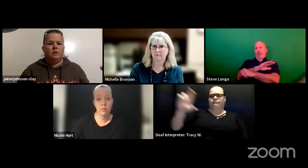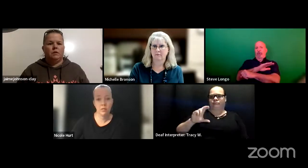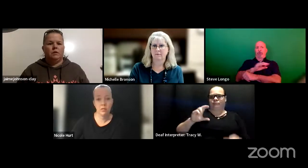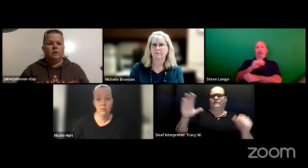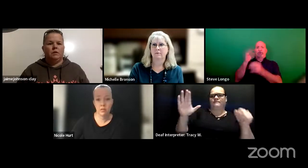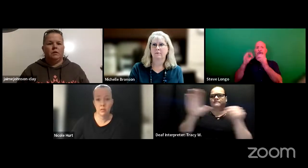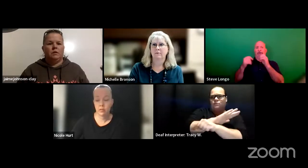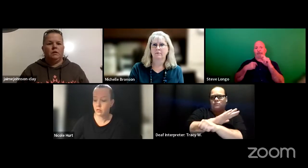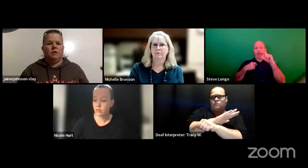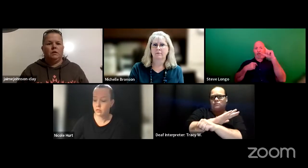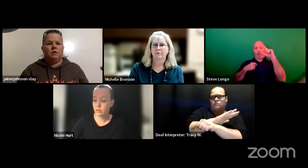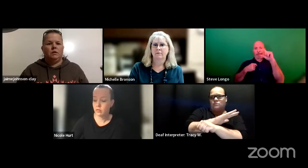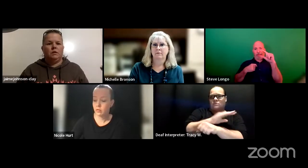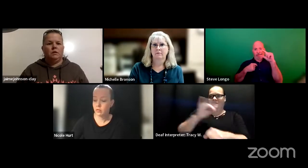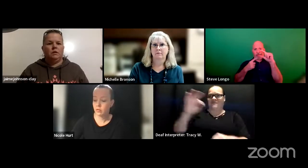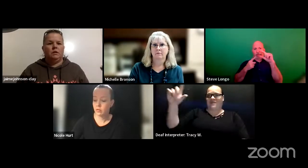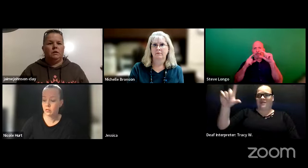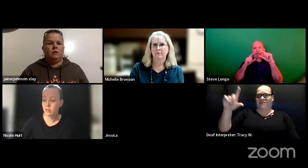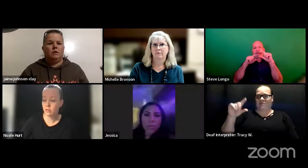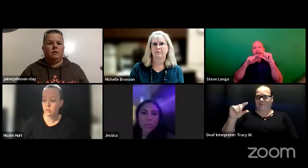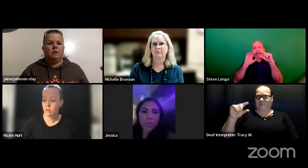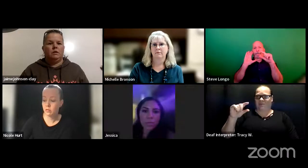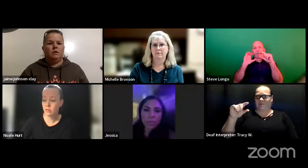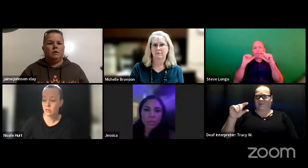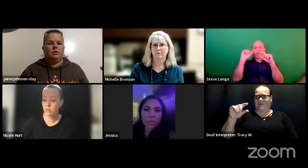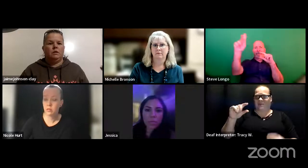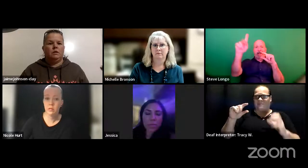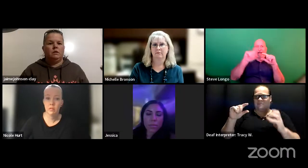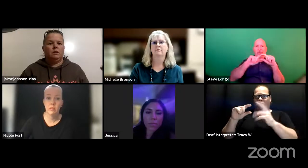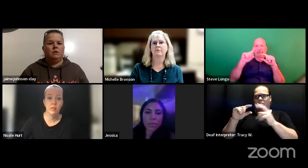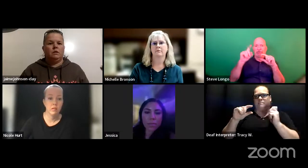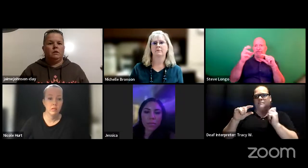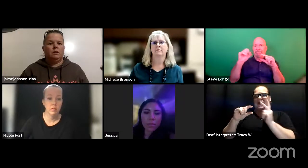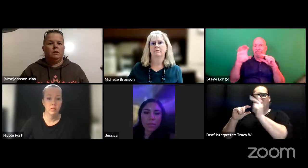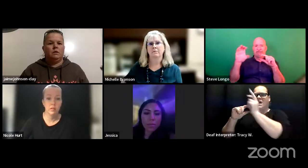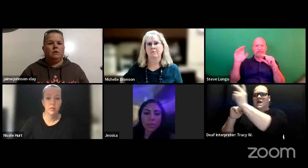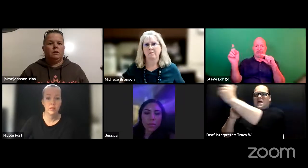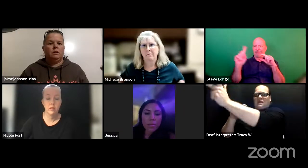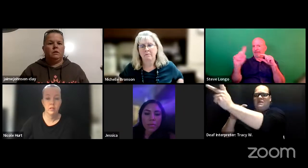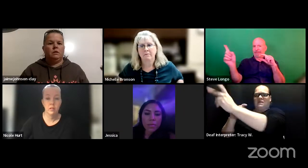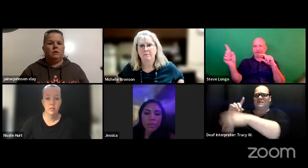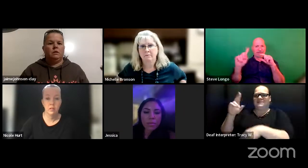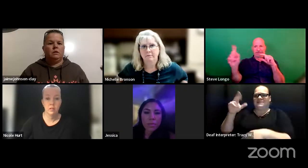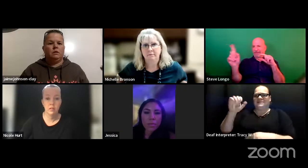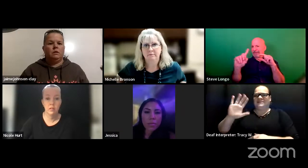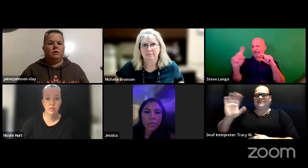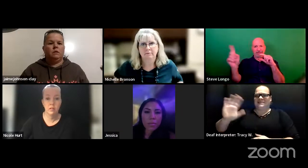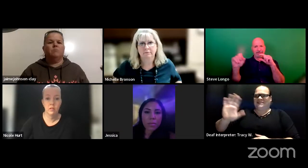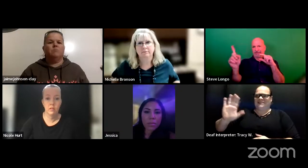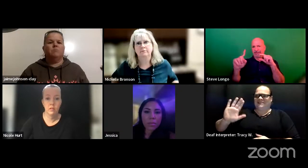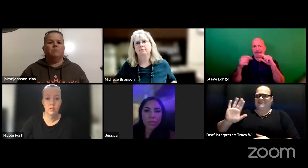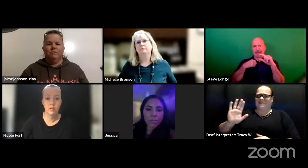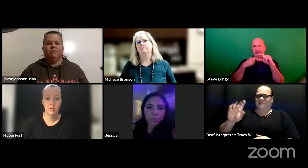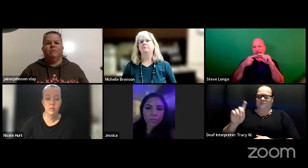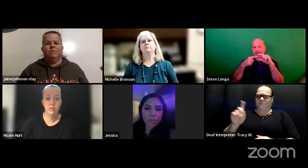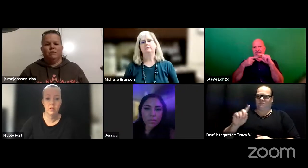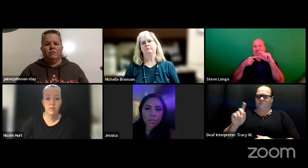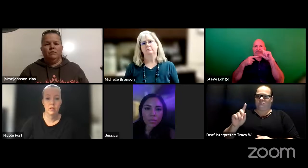the funds that are given to us by the DSS. If we do not fully utilize those